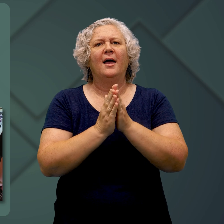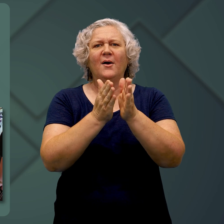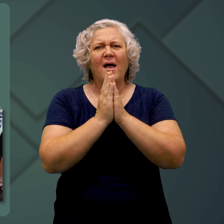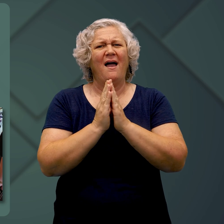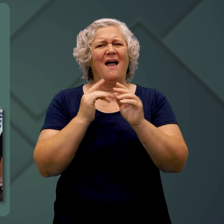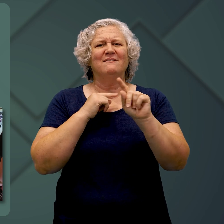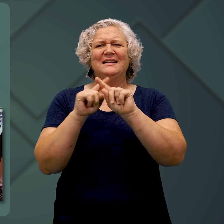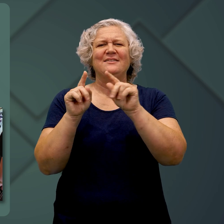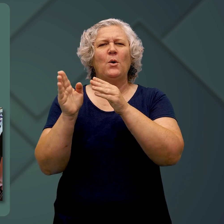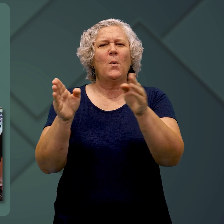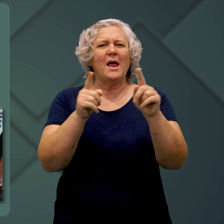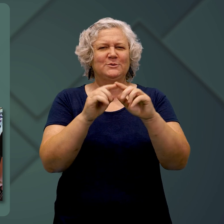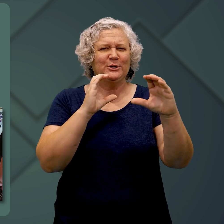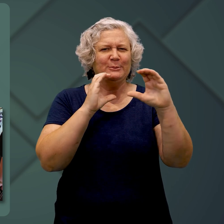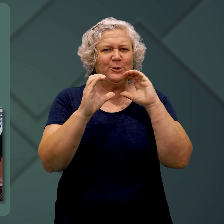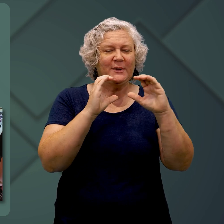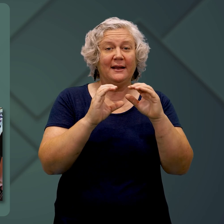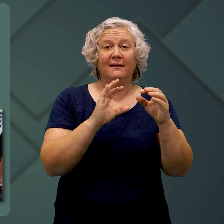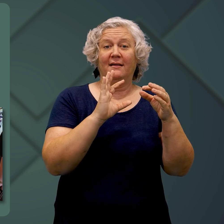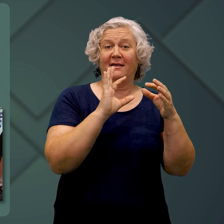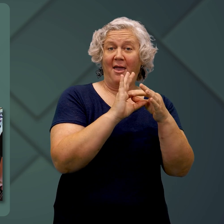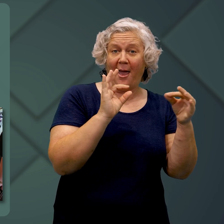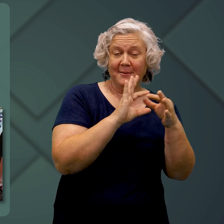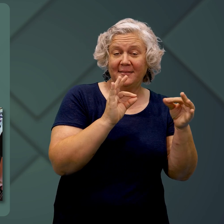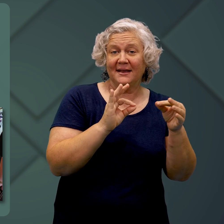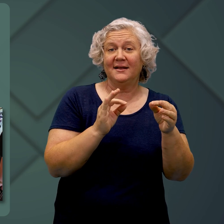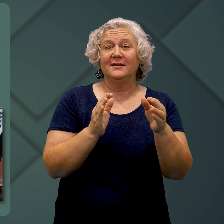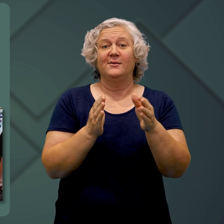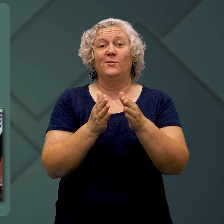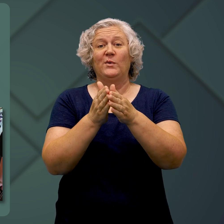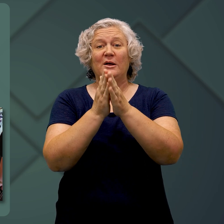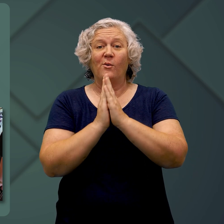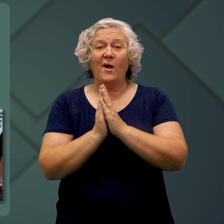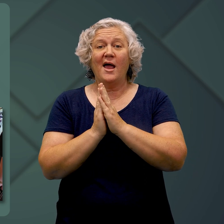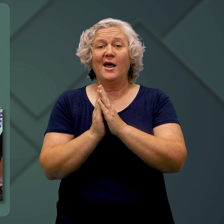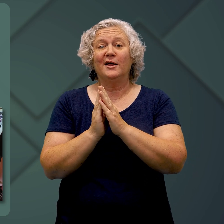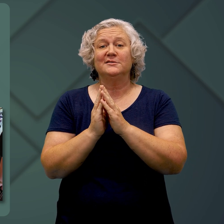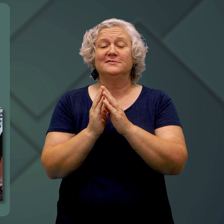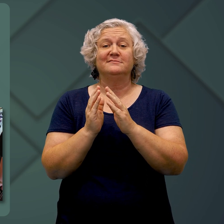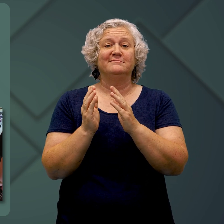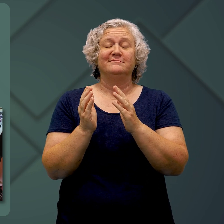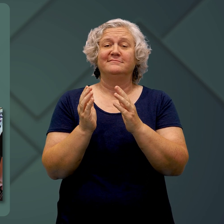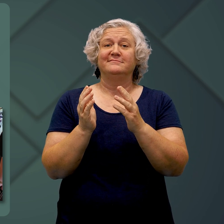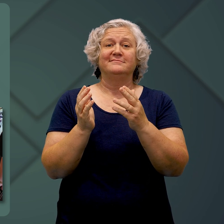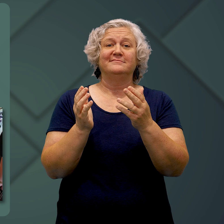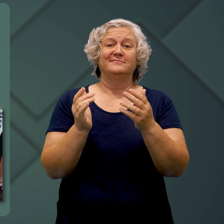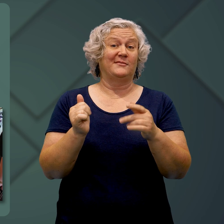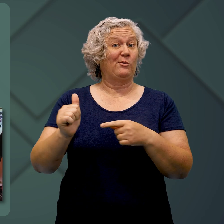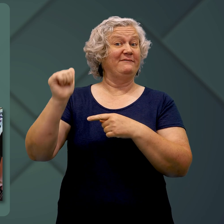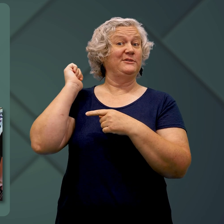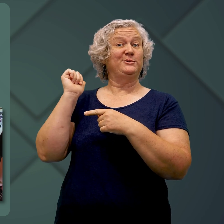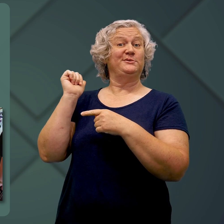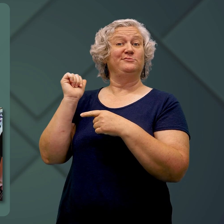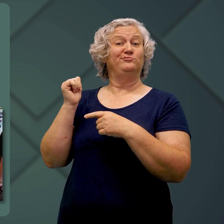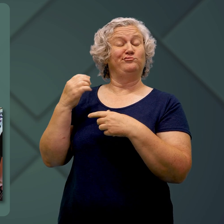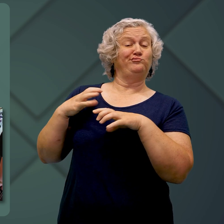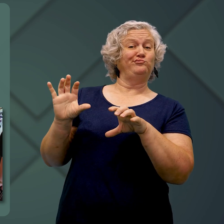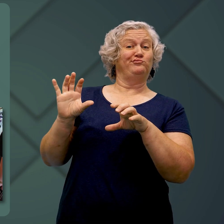as a request, because there's different ways that we communicate. Comments, requests, refusals,